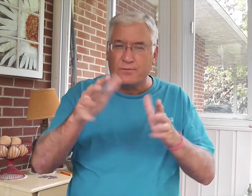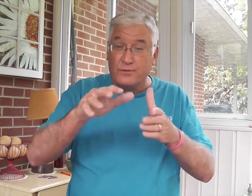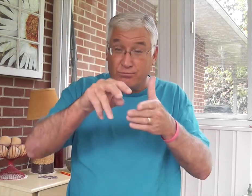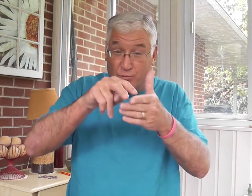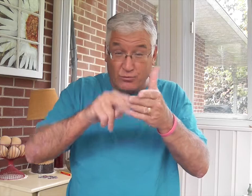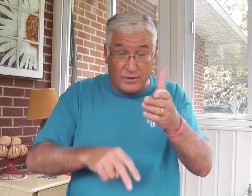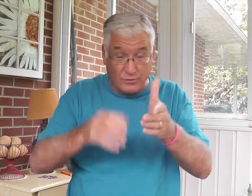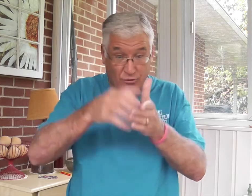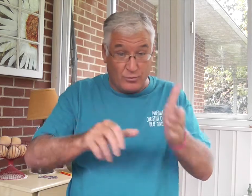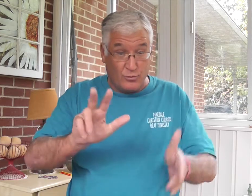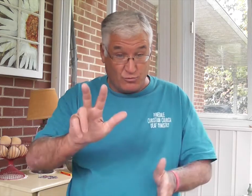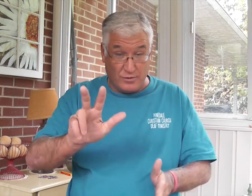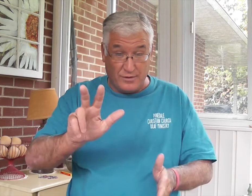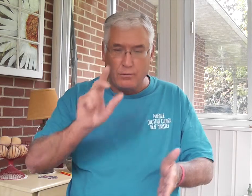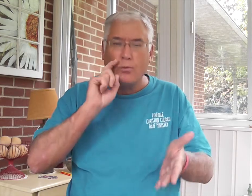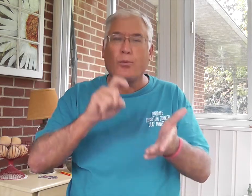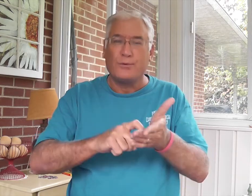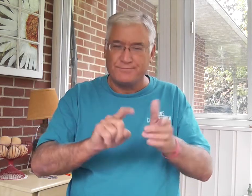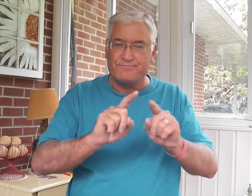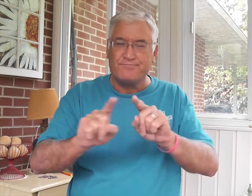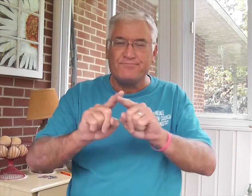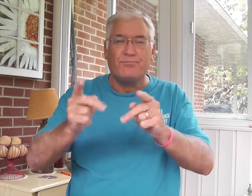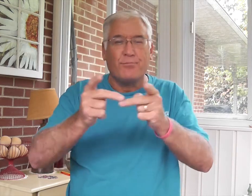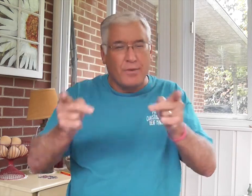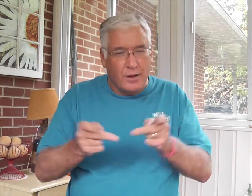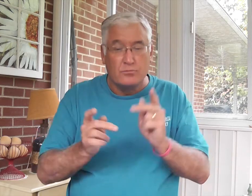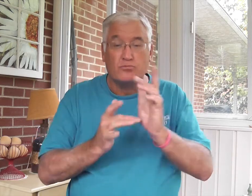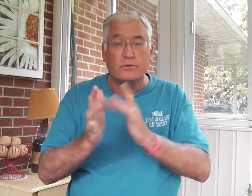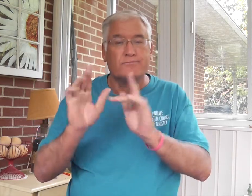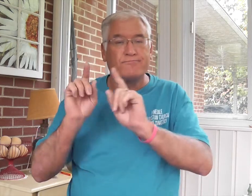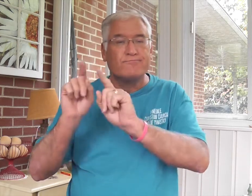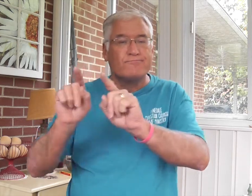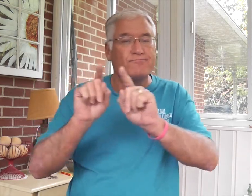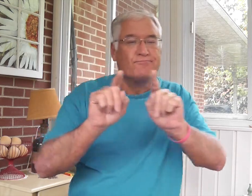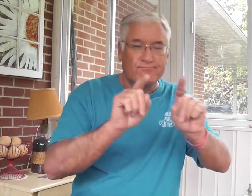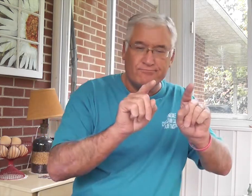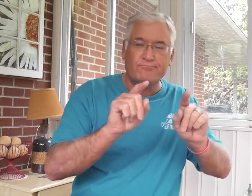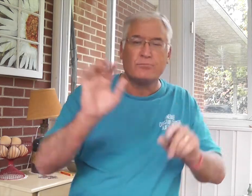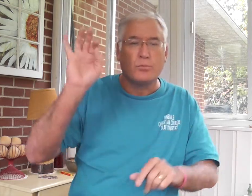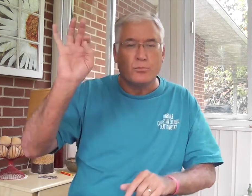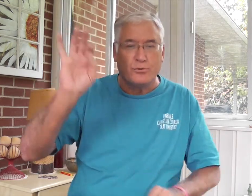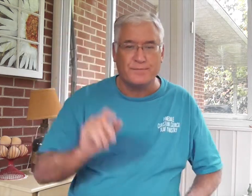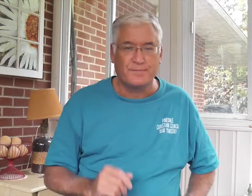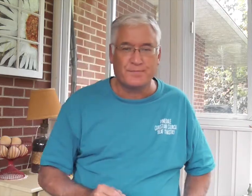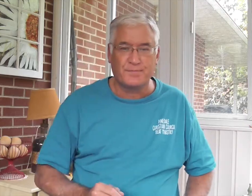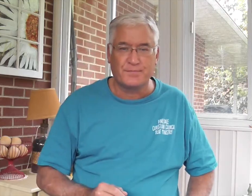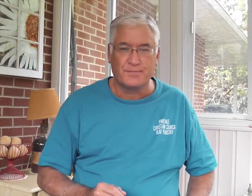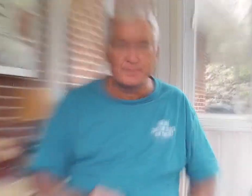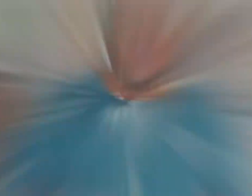he met people. We're reading in chapter 3, we're seeing various places that Jesus went and